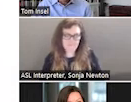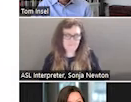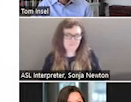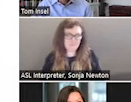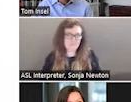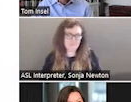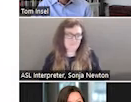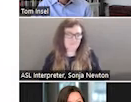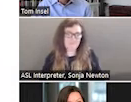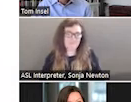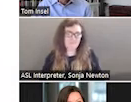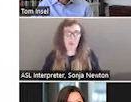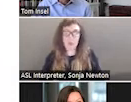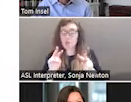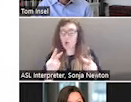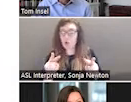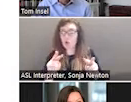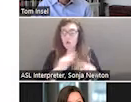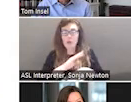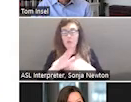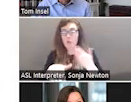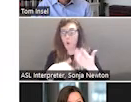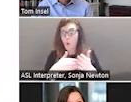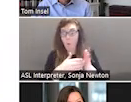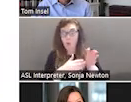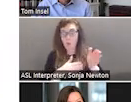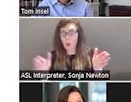whole realm of what we do within crisis next,